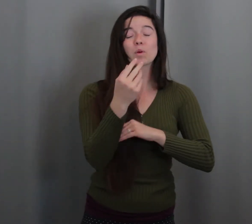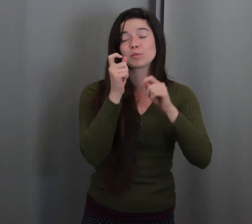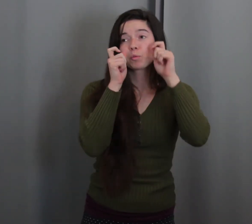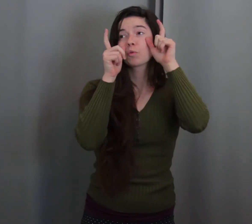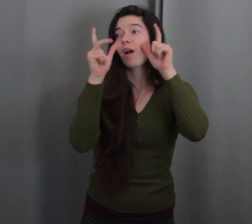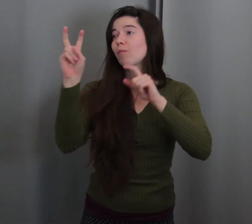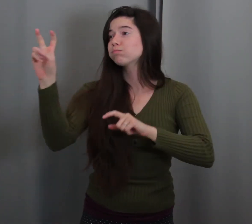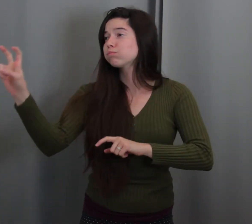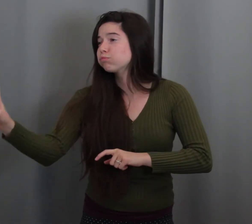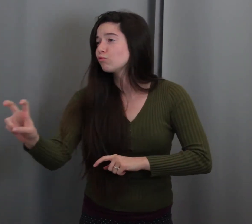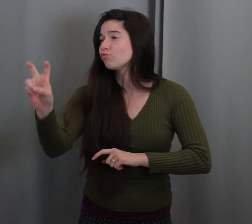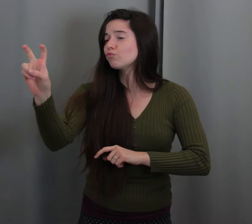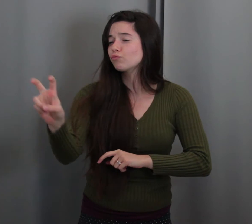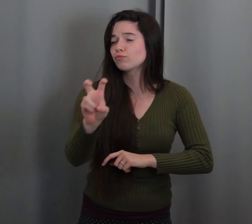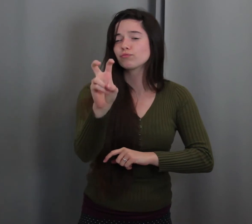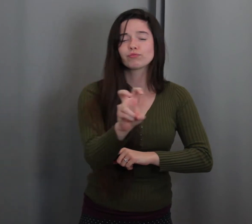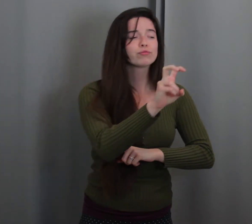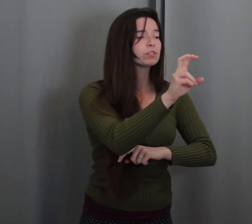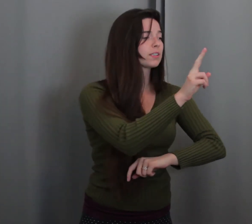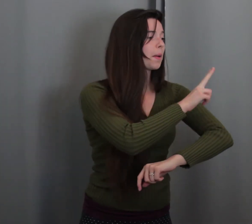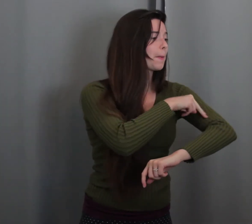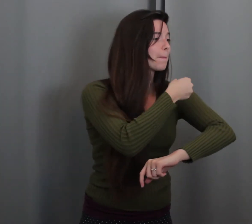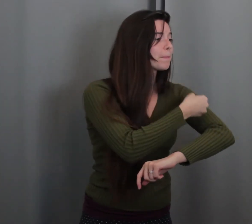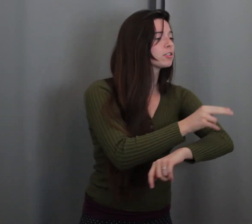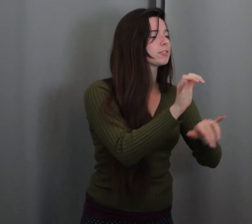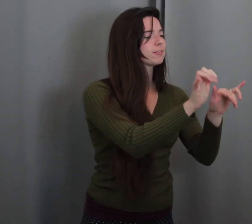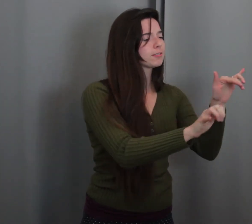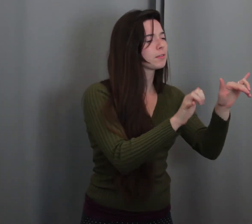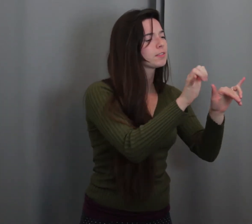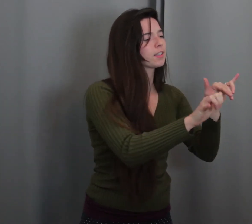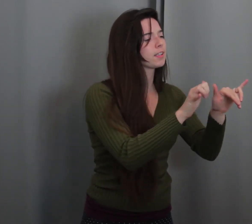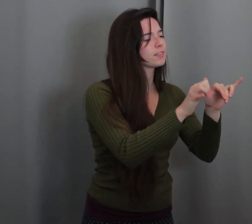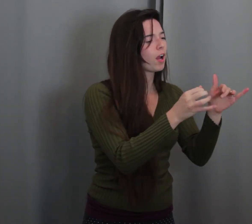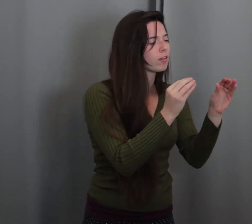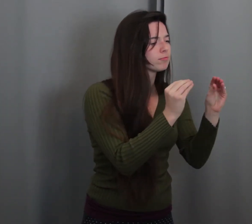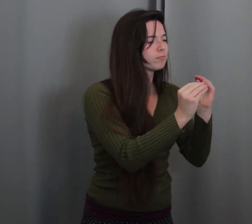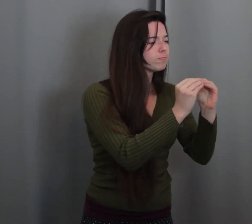Shore, and there's no bus till morning."